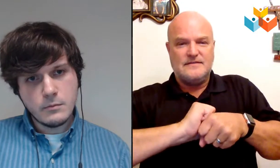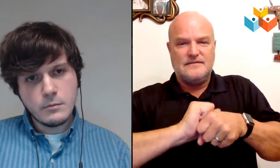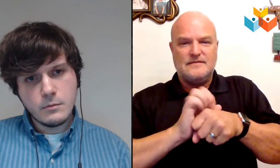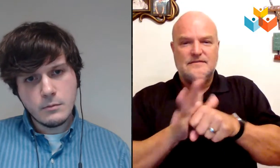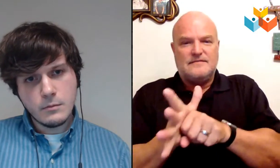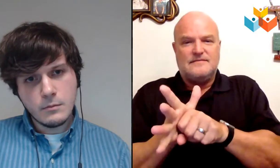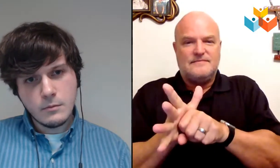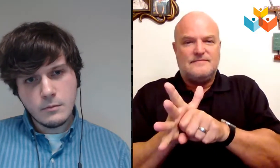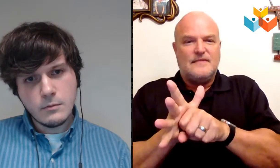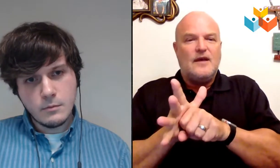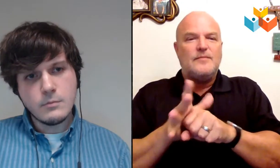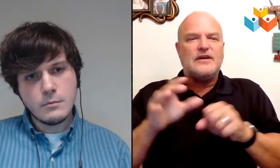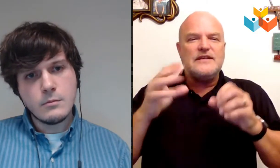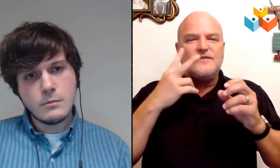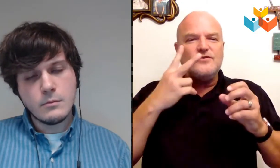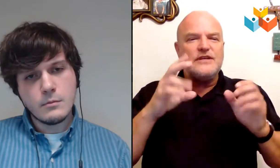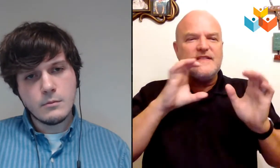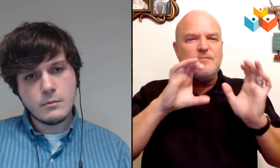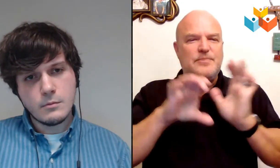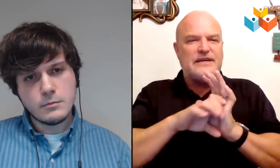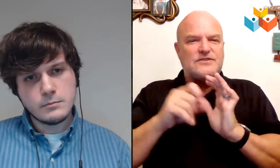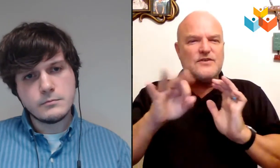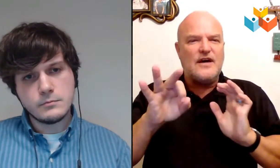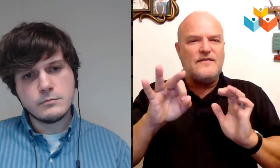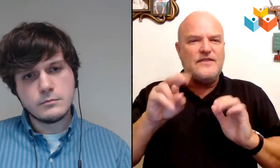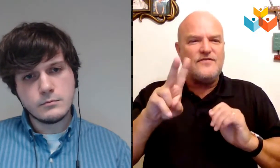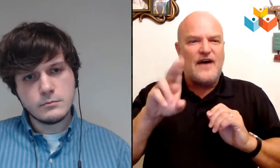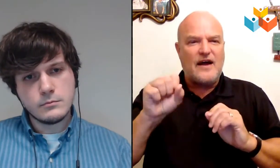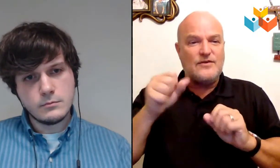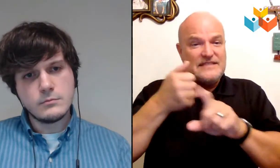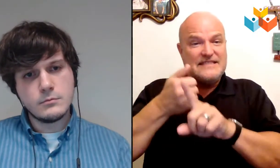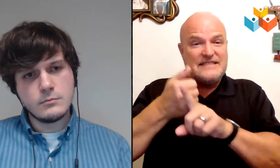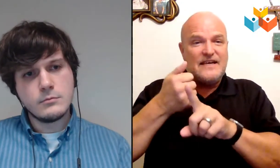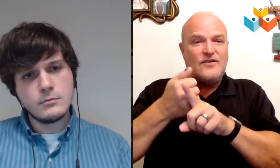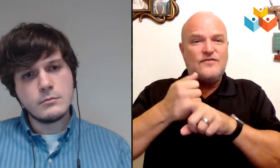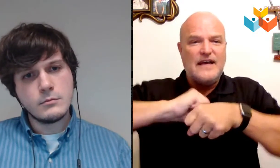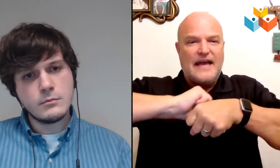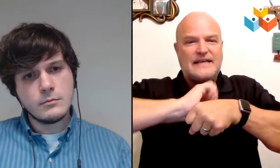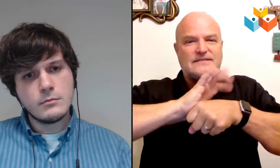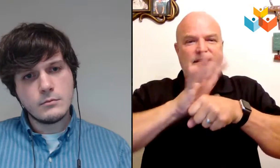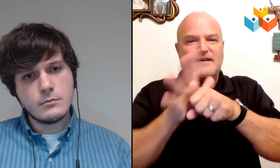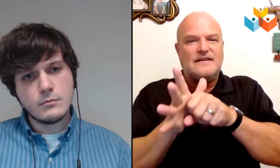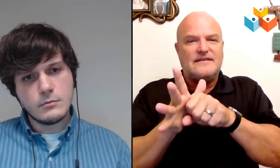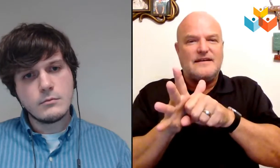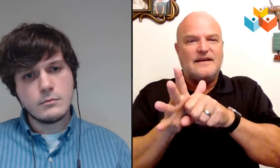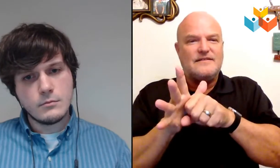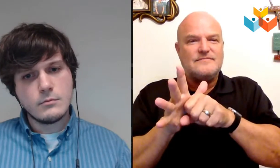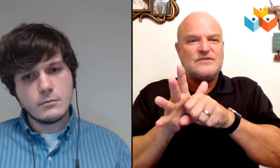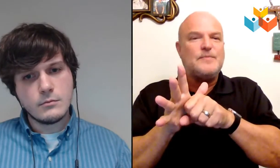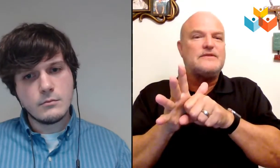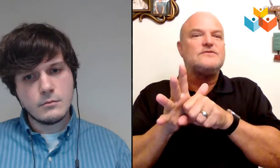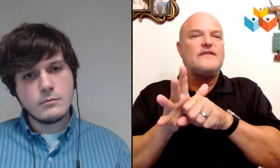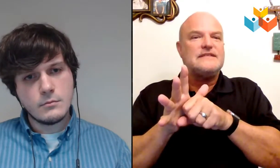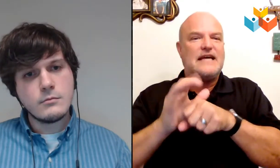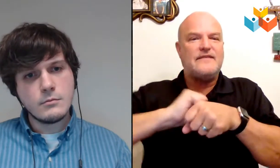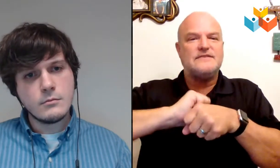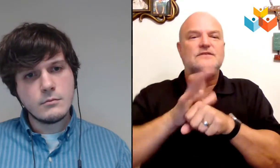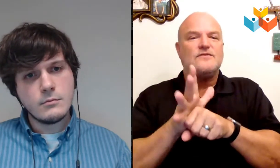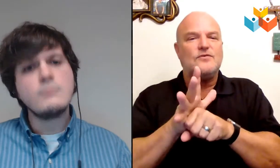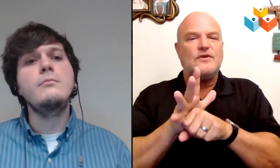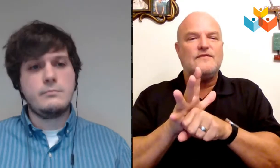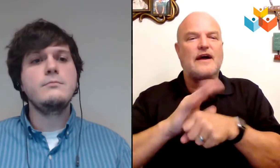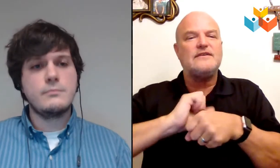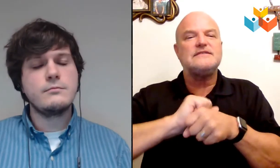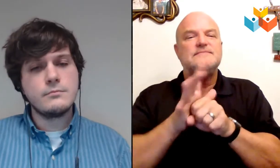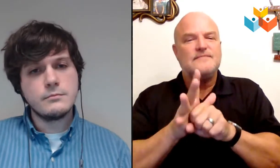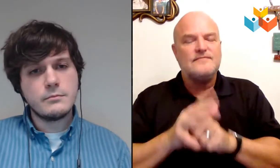COVID, because if you look at the picture of the virus itself, has the spindles on the side of it,